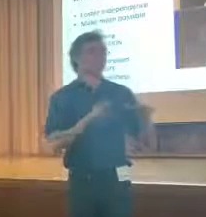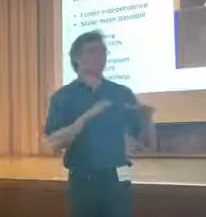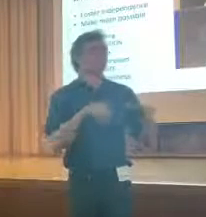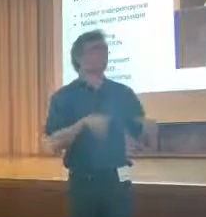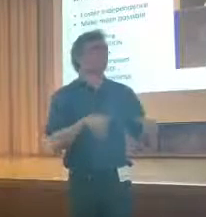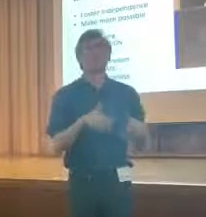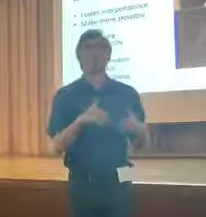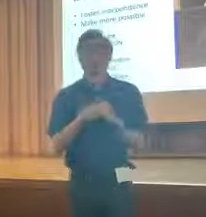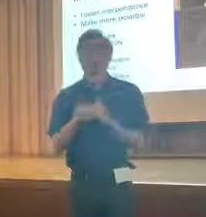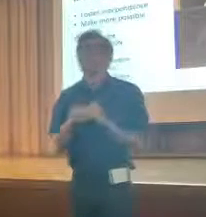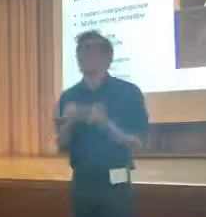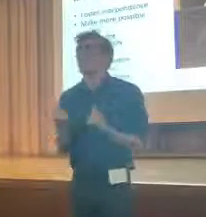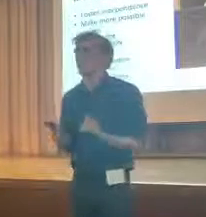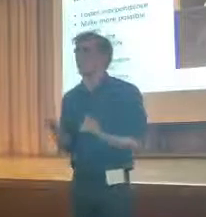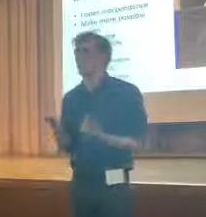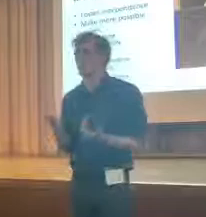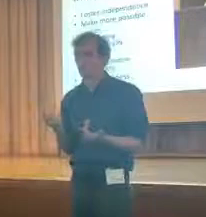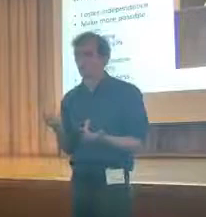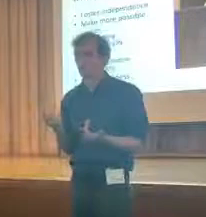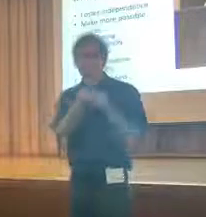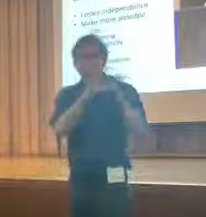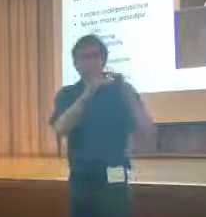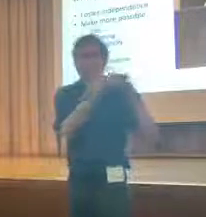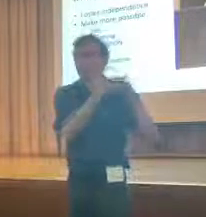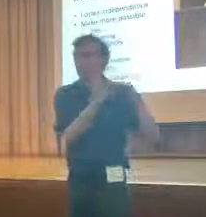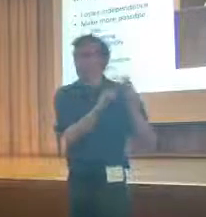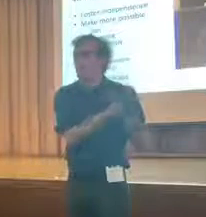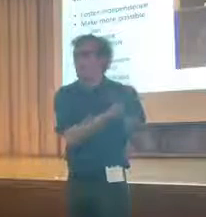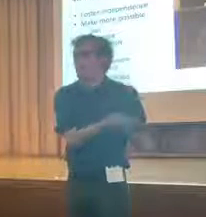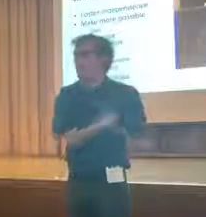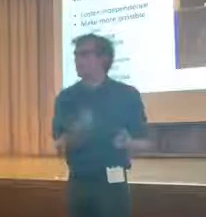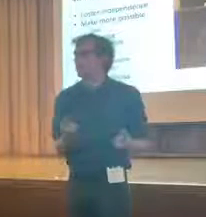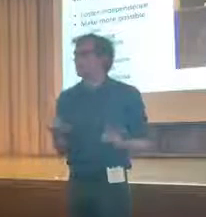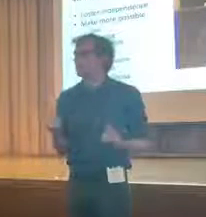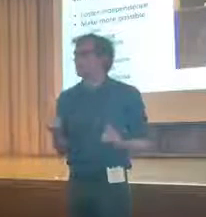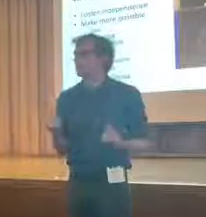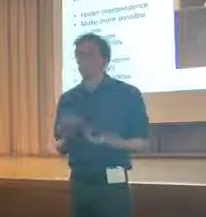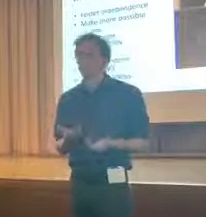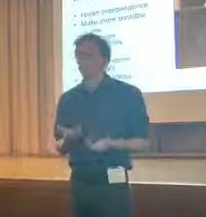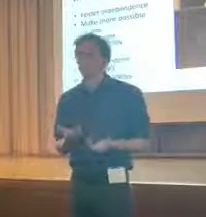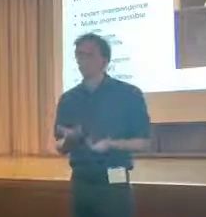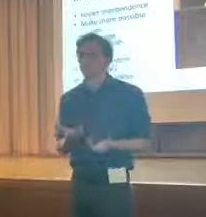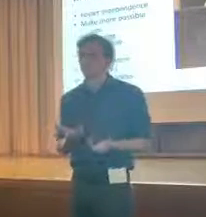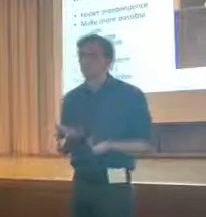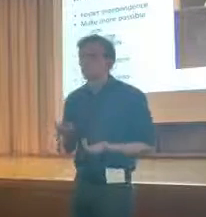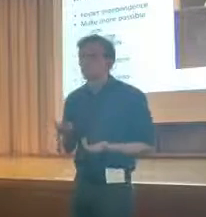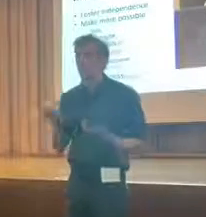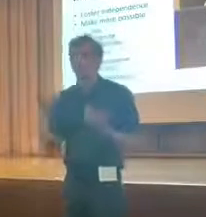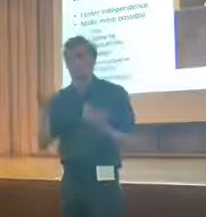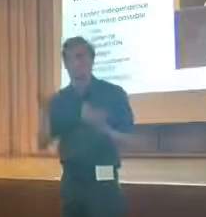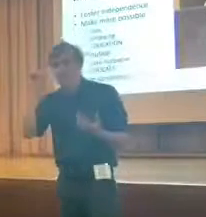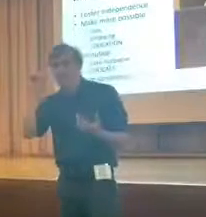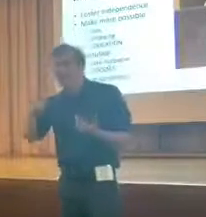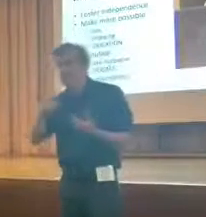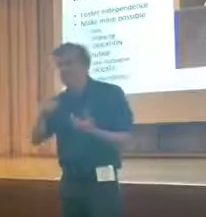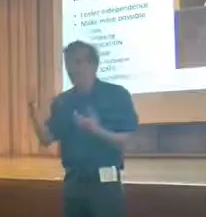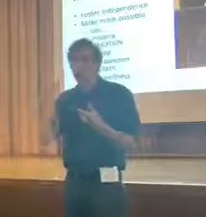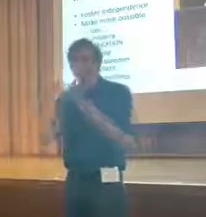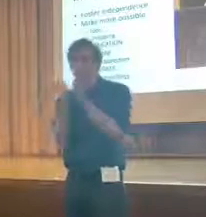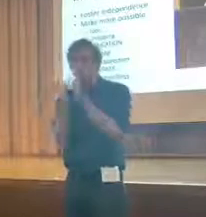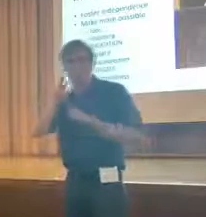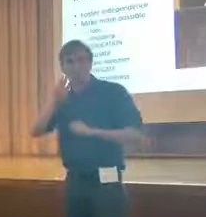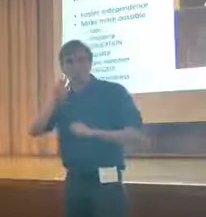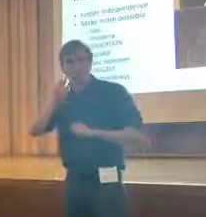that and know that that's the power that you hold. You're going to be able to give people more independence. You may give them